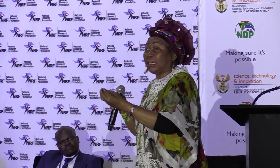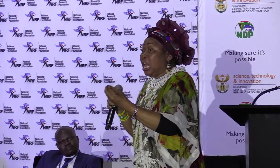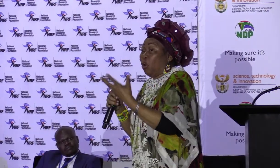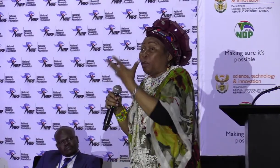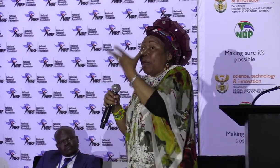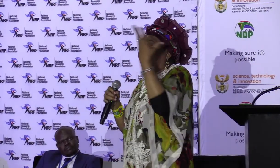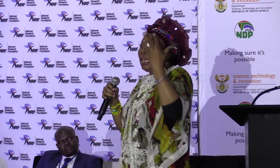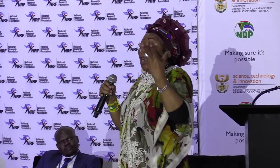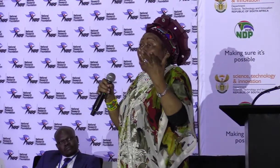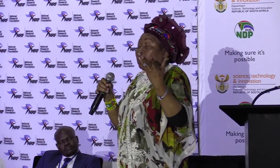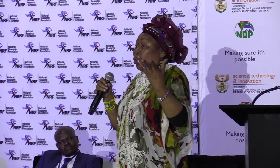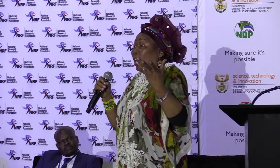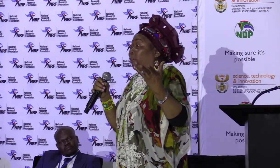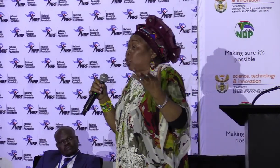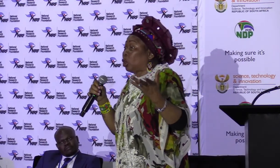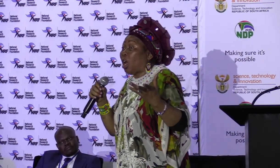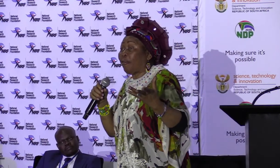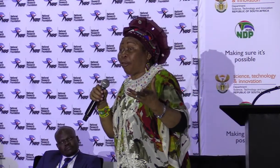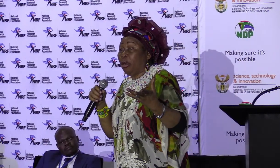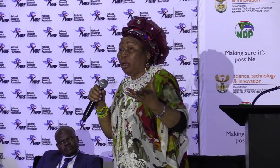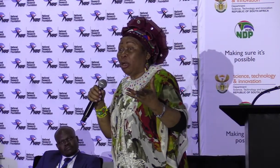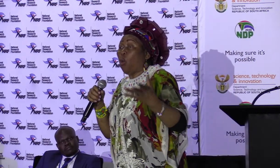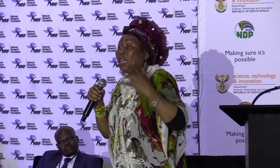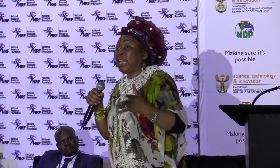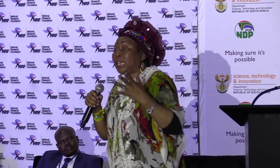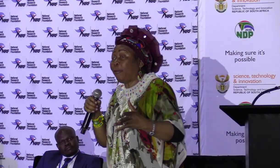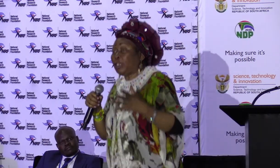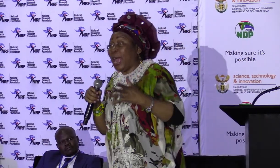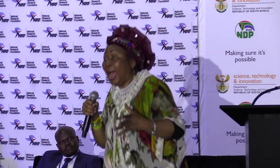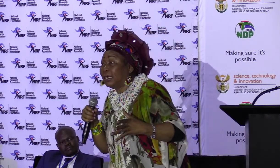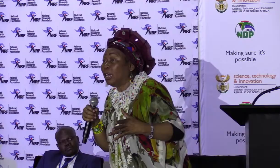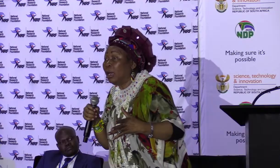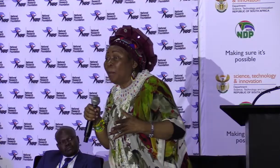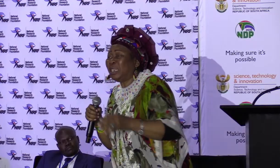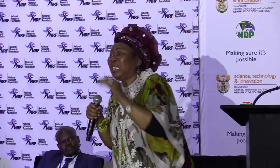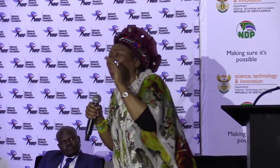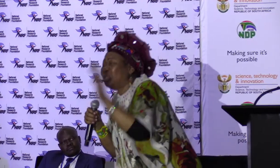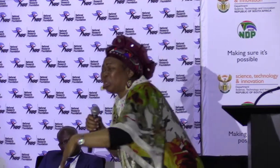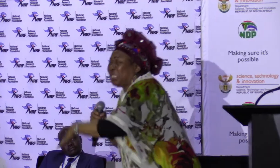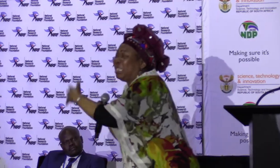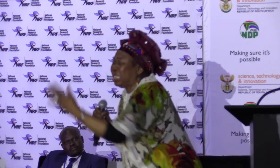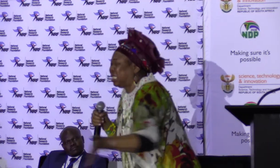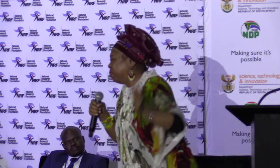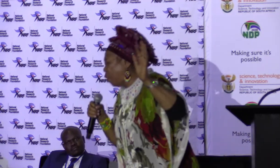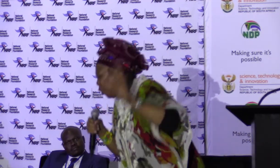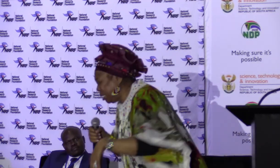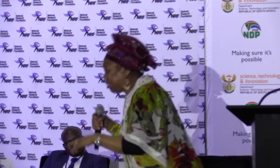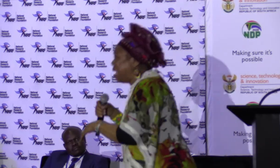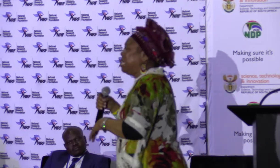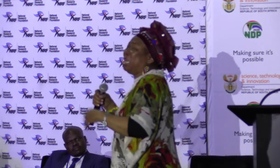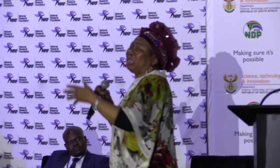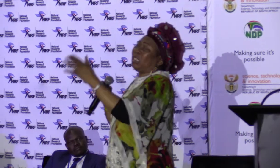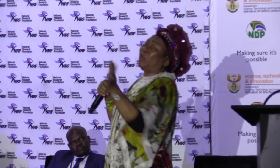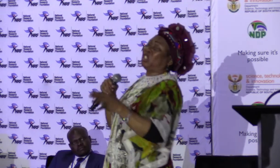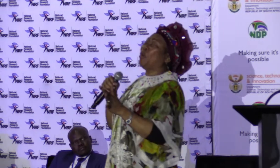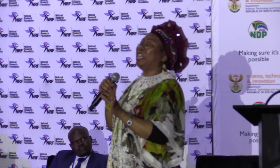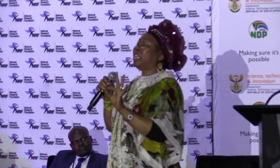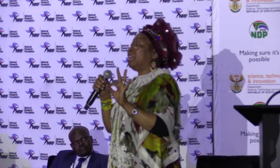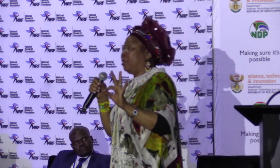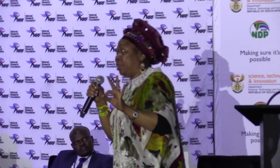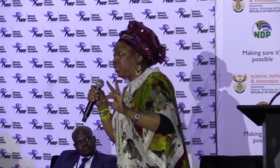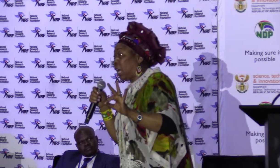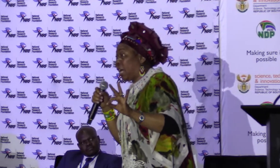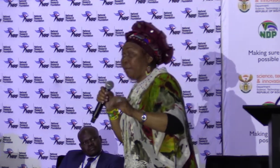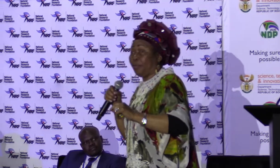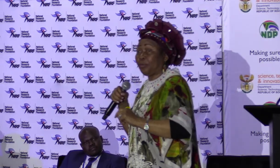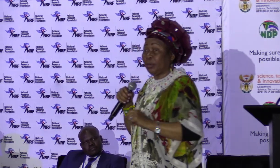choose the colors. He would make it almost look like a photograph. What a gift he had. But he did not see that as important. He thought he was doing